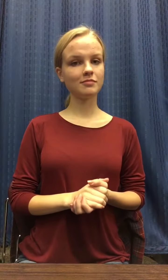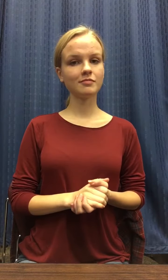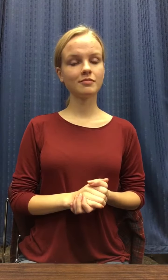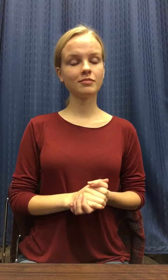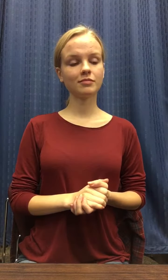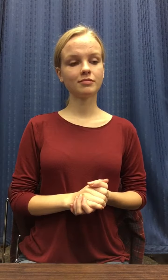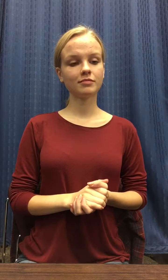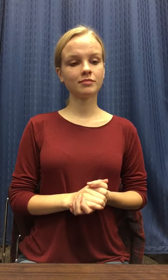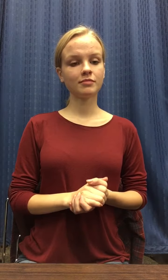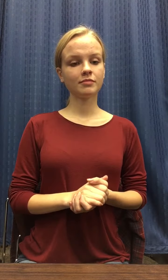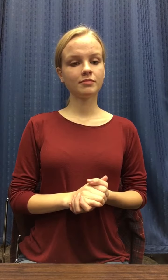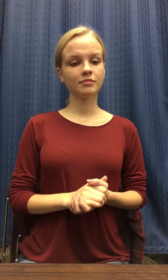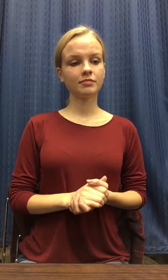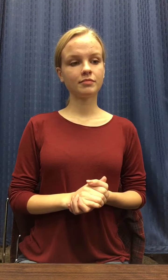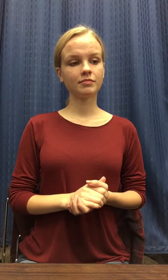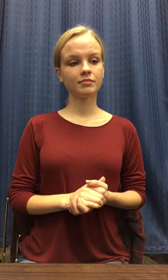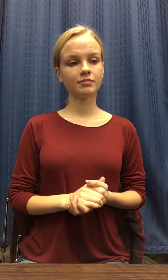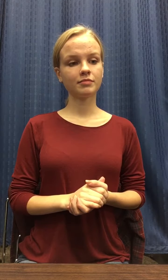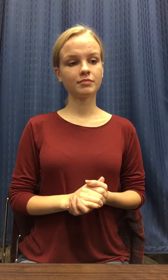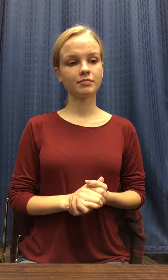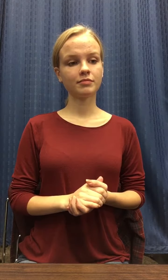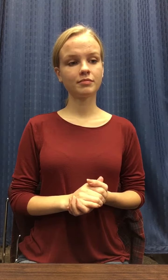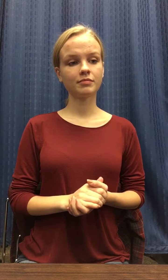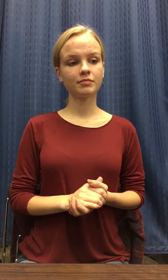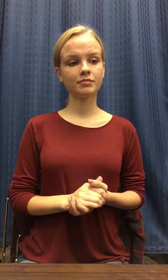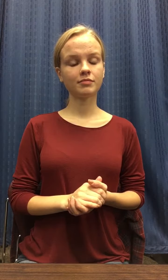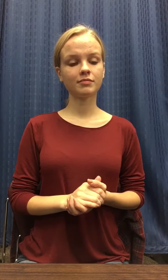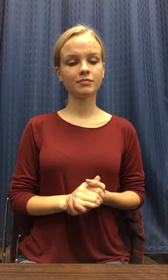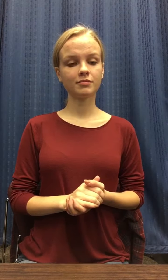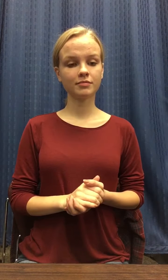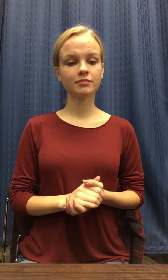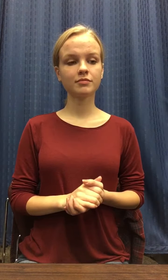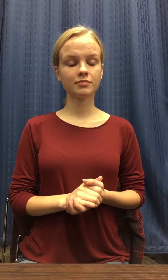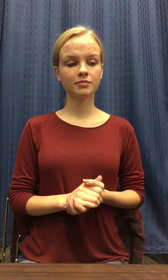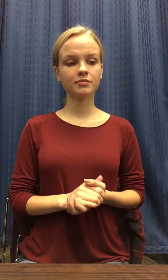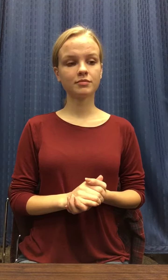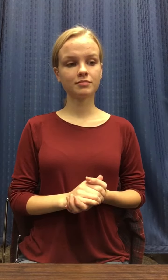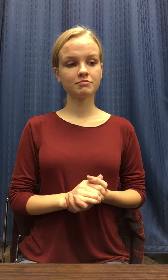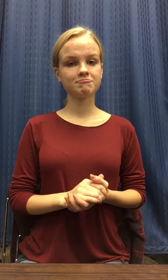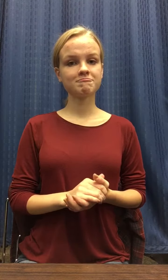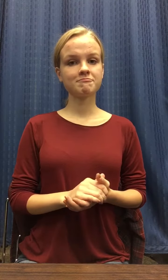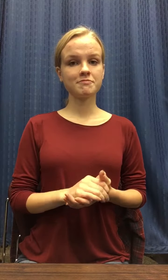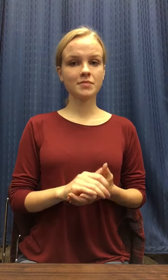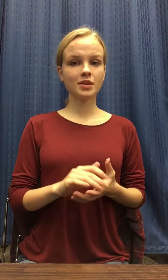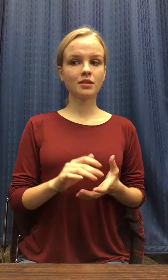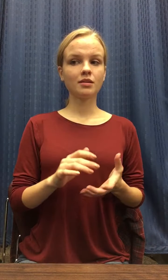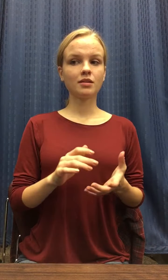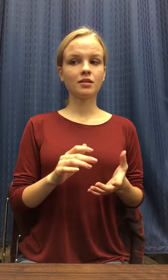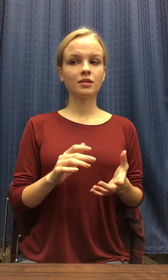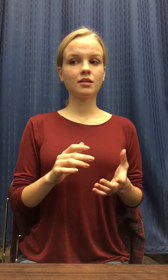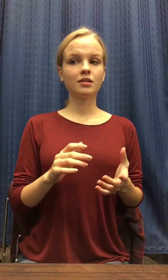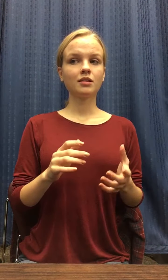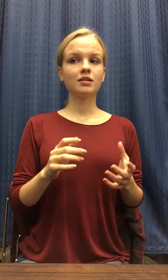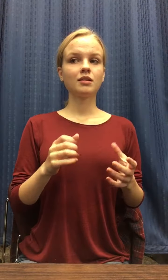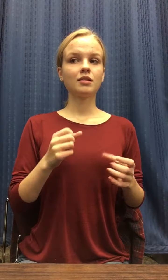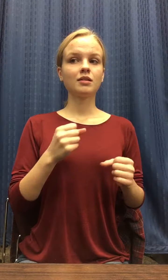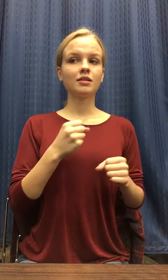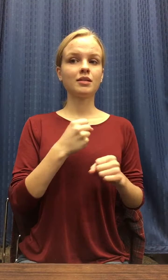2,000 revolutions a minute flyers and mixed with half a ton of other meat. No odor,